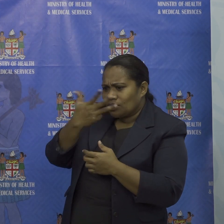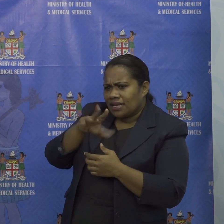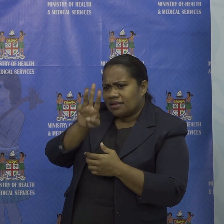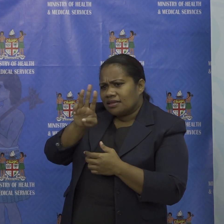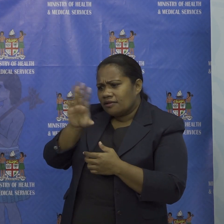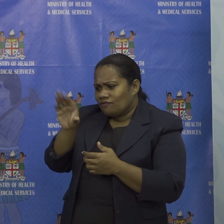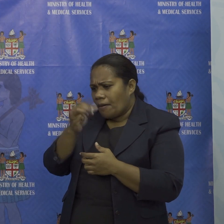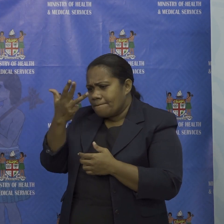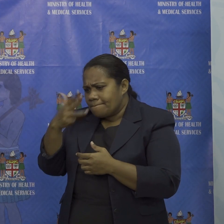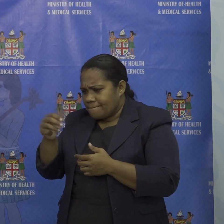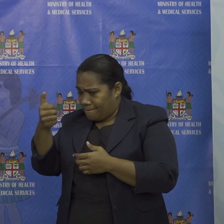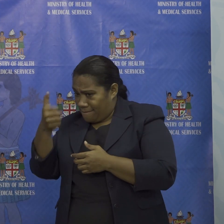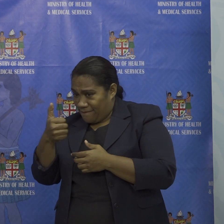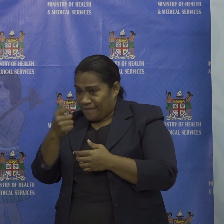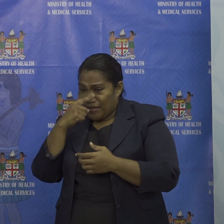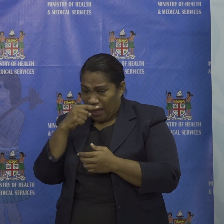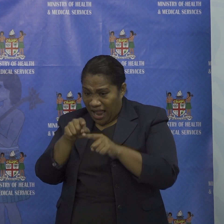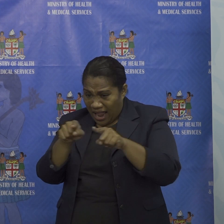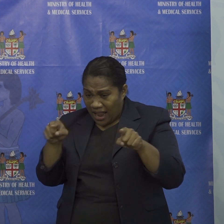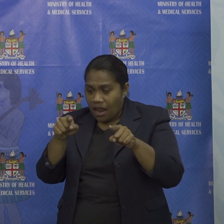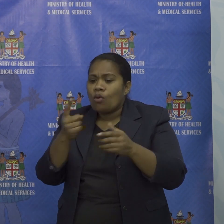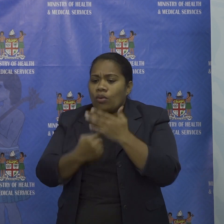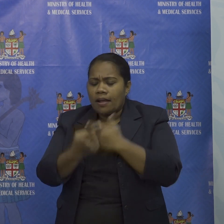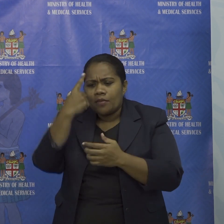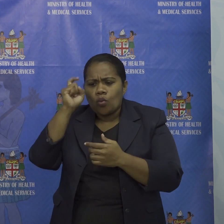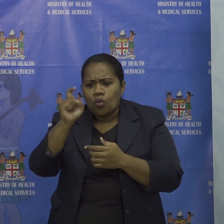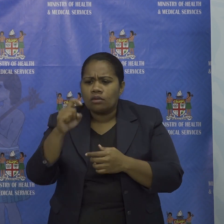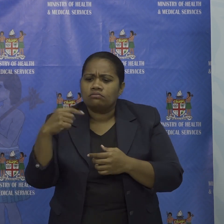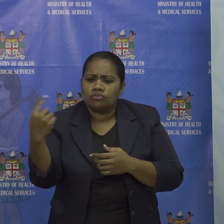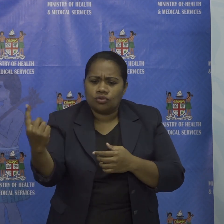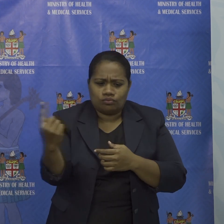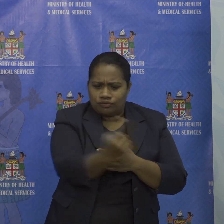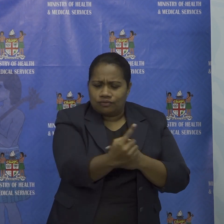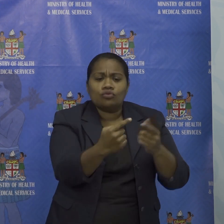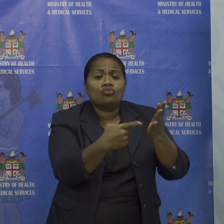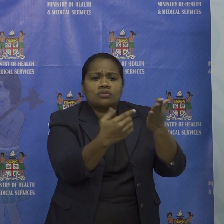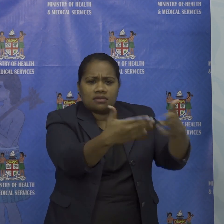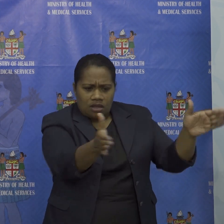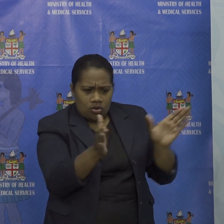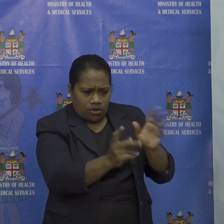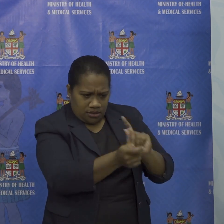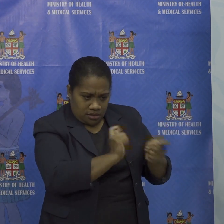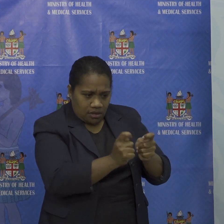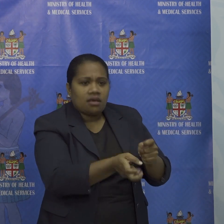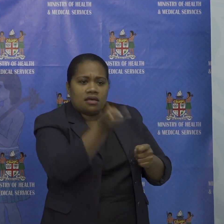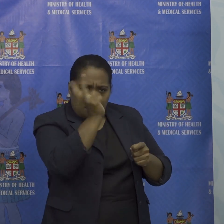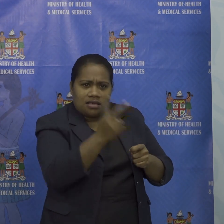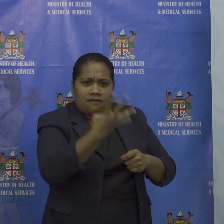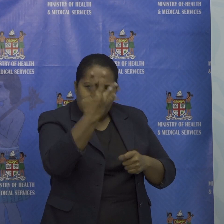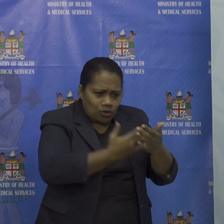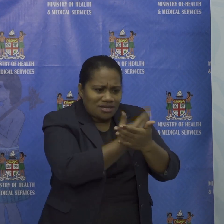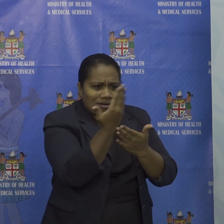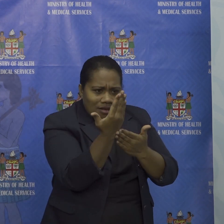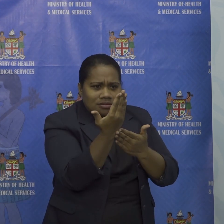of 96 individuals that were called back to Tanoa. They've been tested and they're restarting their 14-day period. What of the other